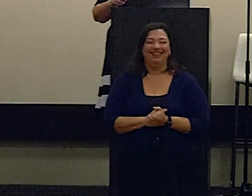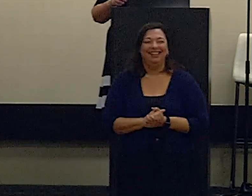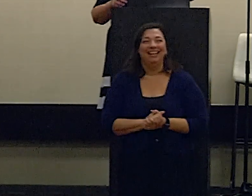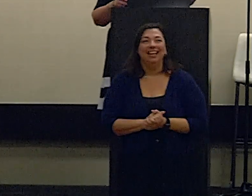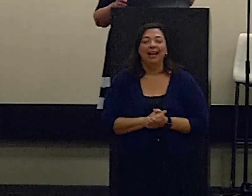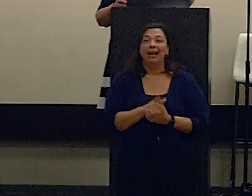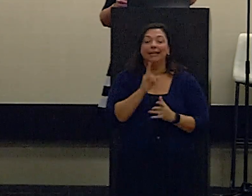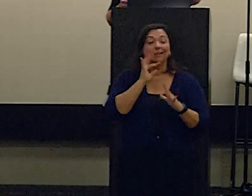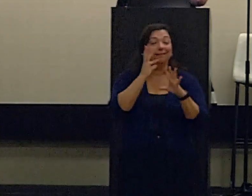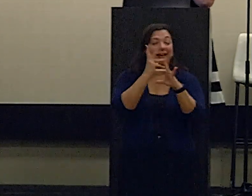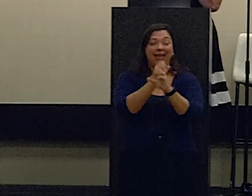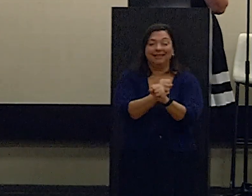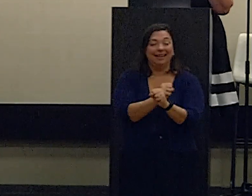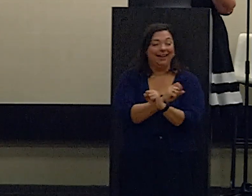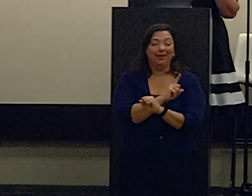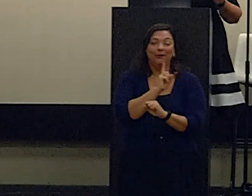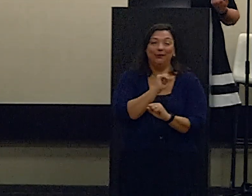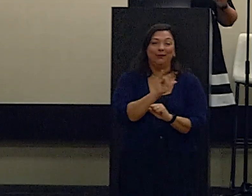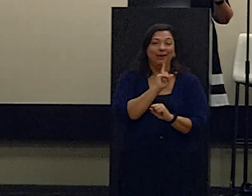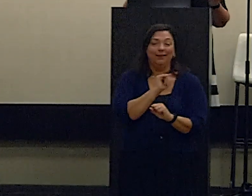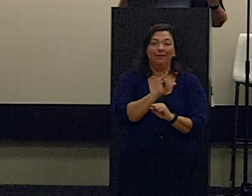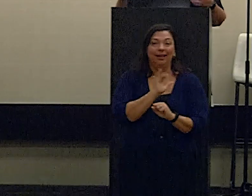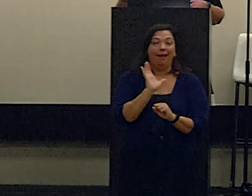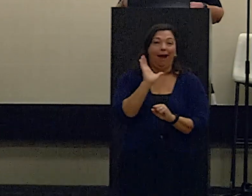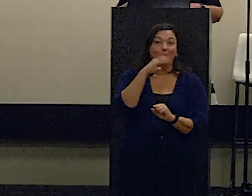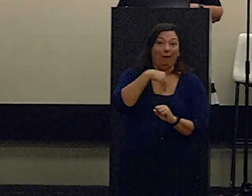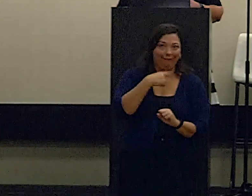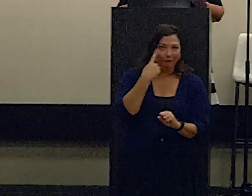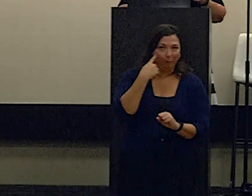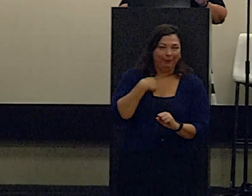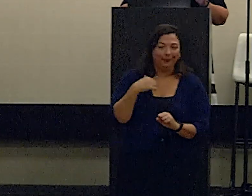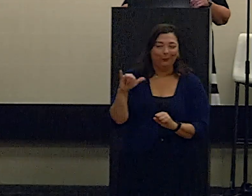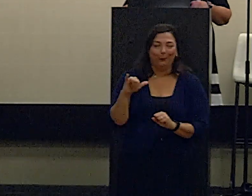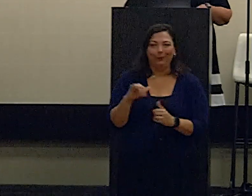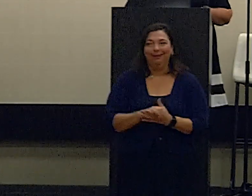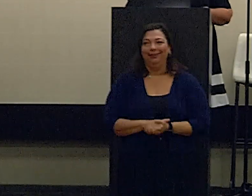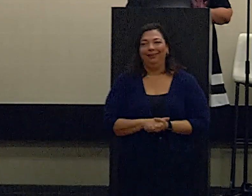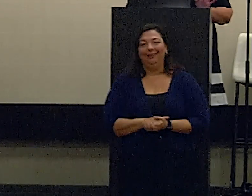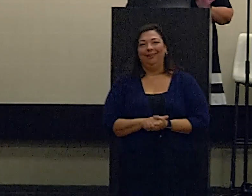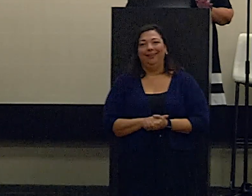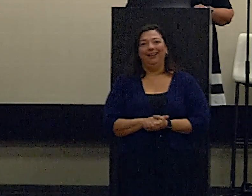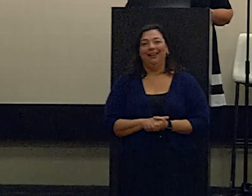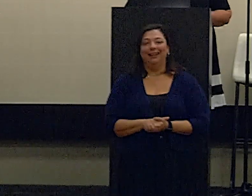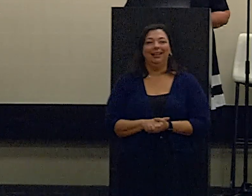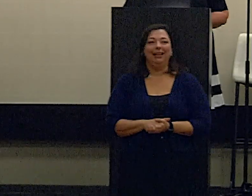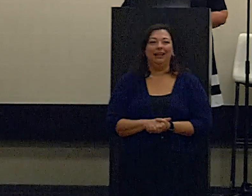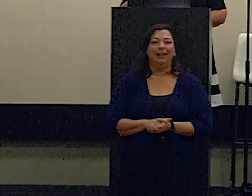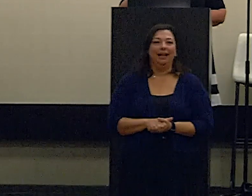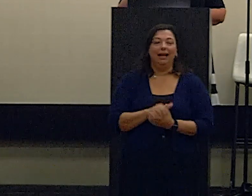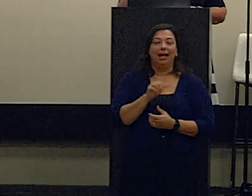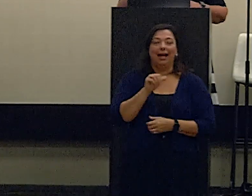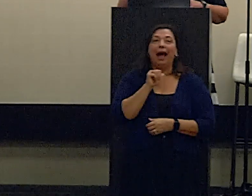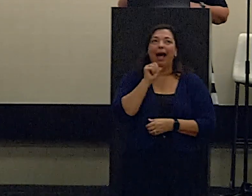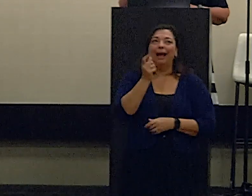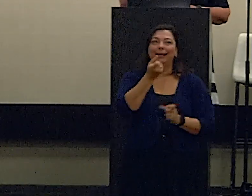it's fascinating. It's also very ironic for me. That's not lost on me at